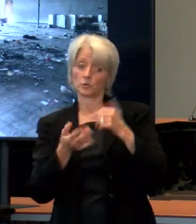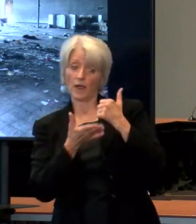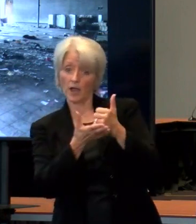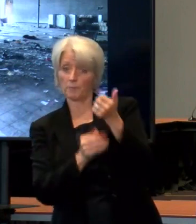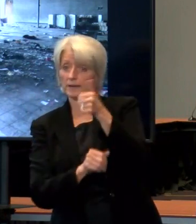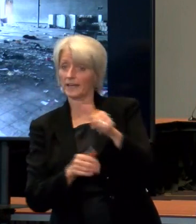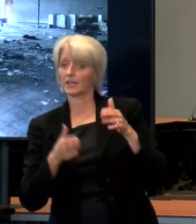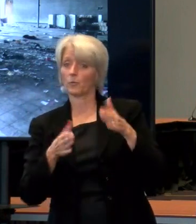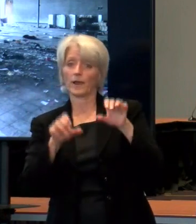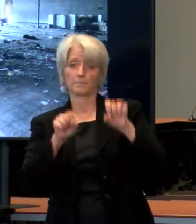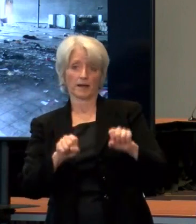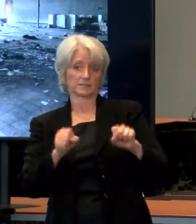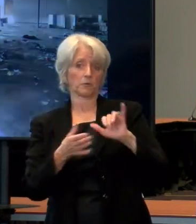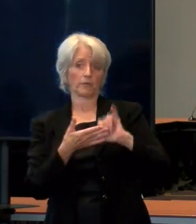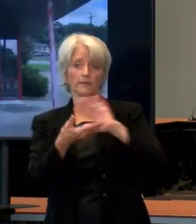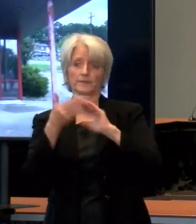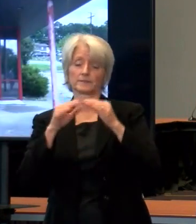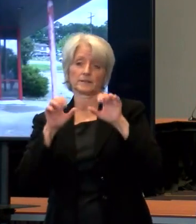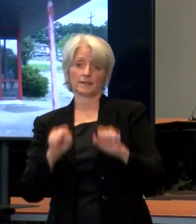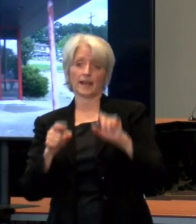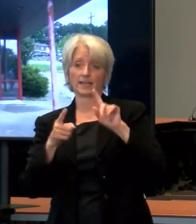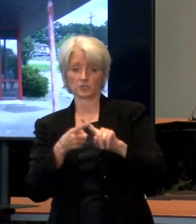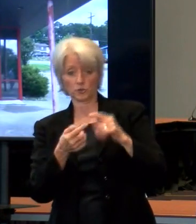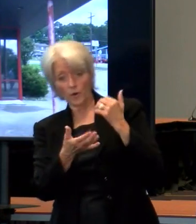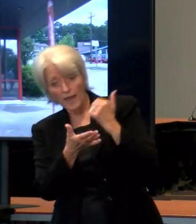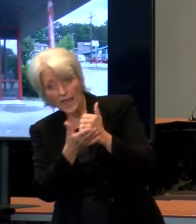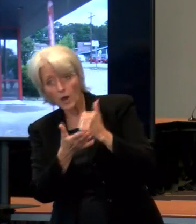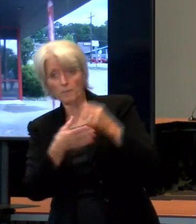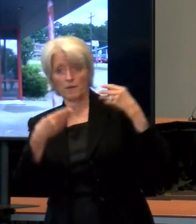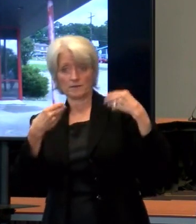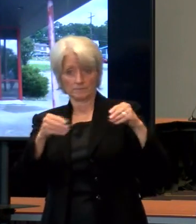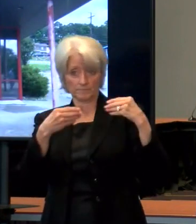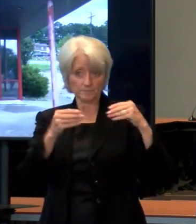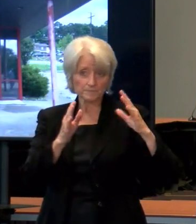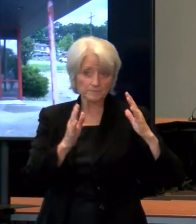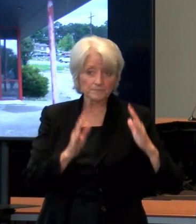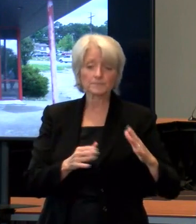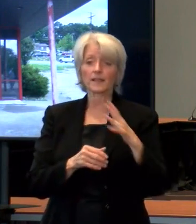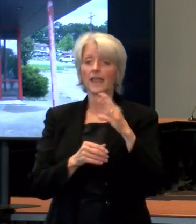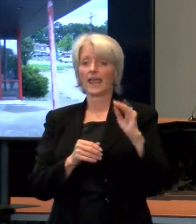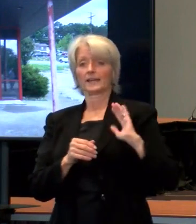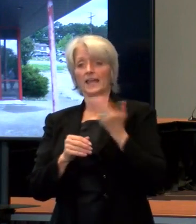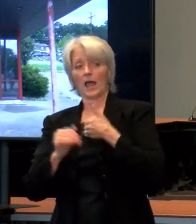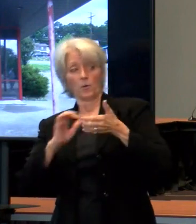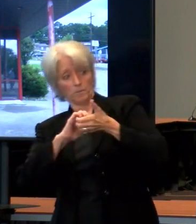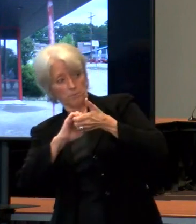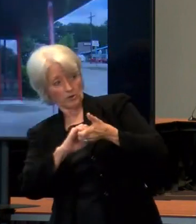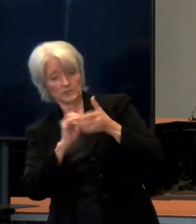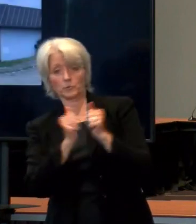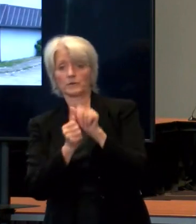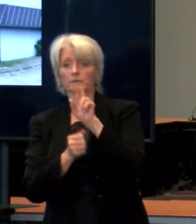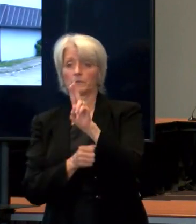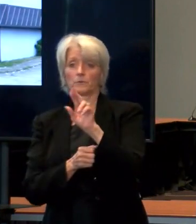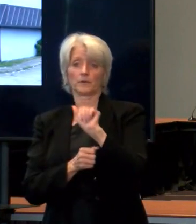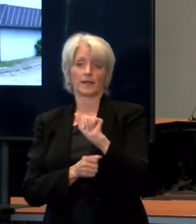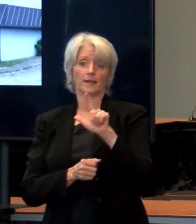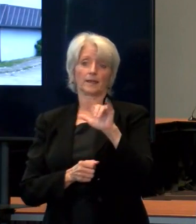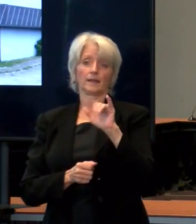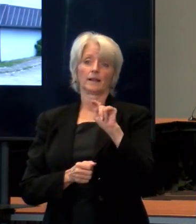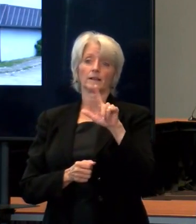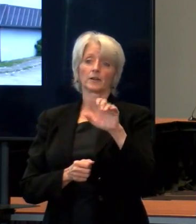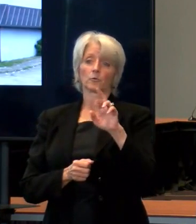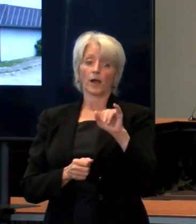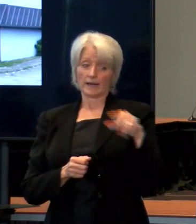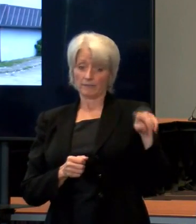way possible that a city can to our retail development, as well as in our partnership with UA Little Rock, as they are focused on retail